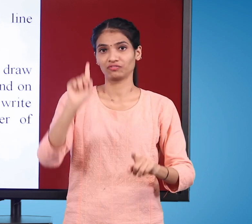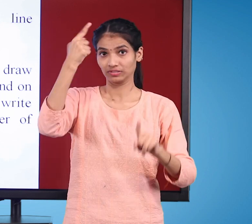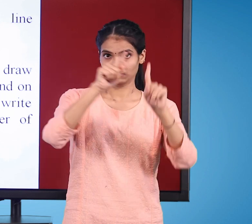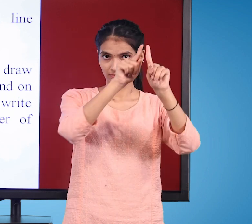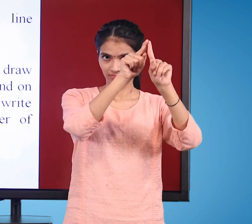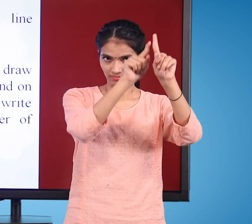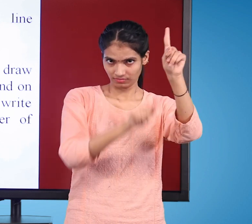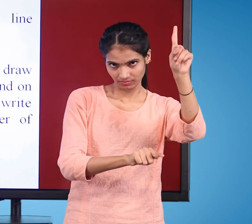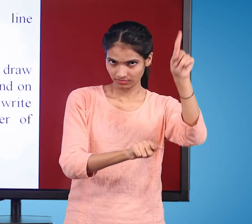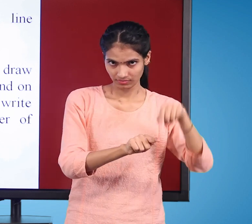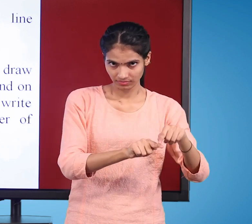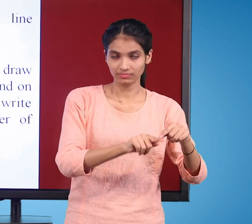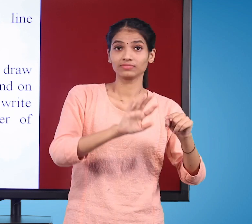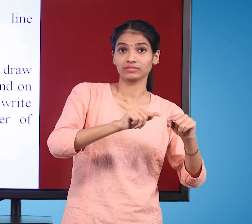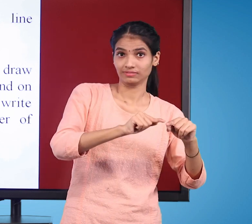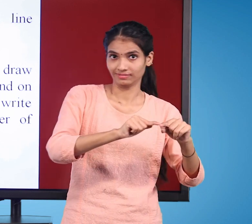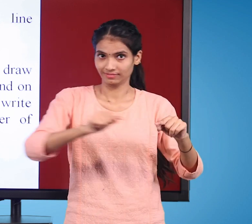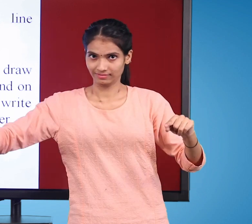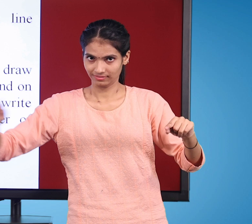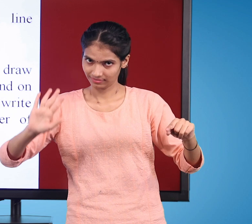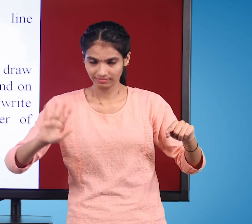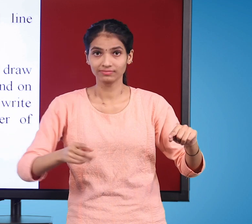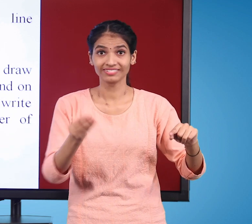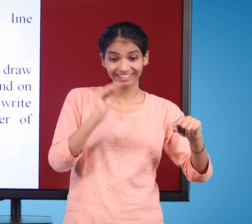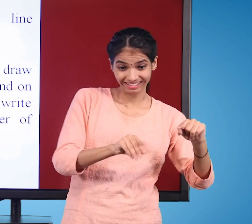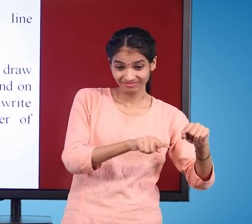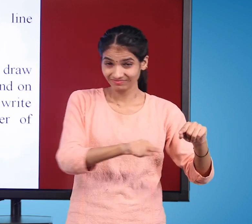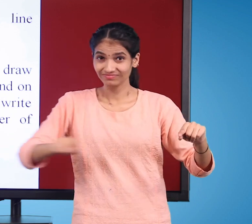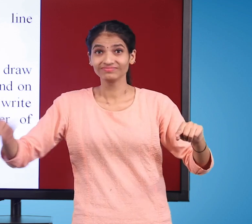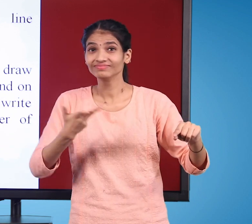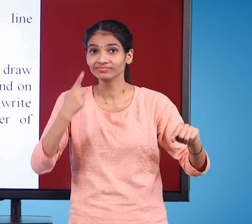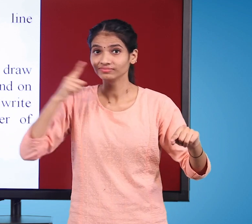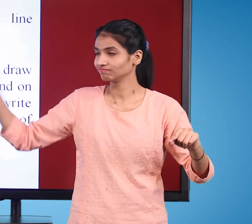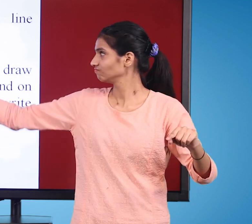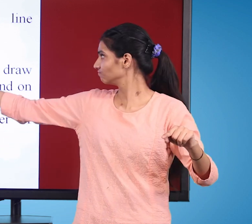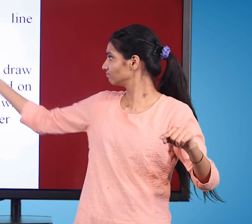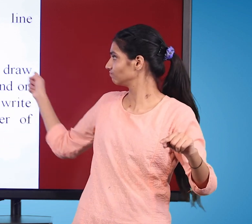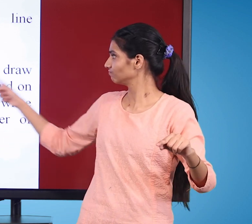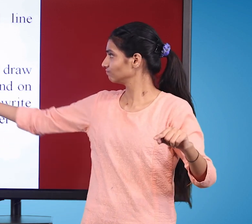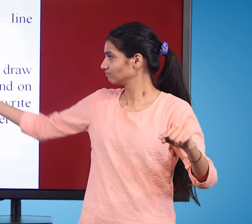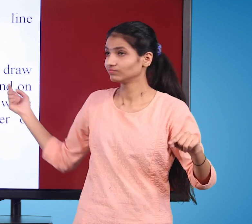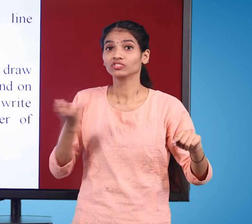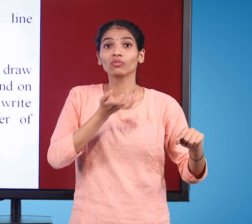On the horizontal line, we will draw bars representing each fruit, and on vertical line, we will write